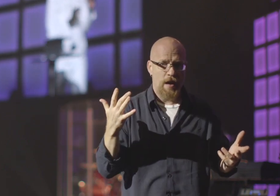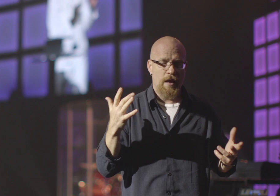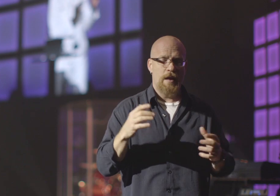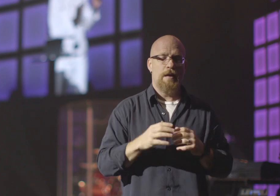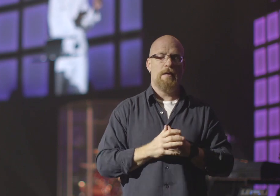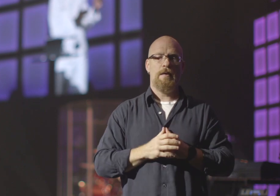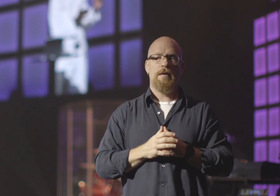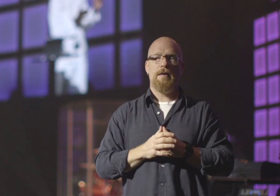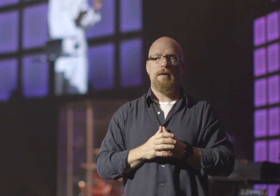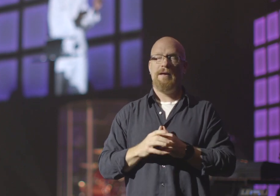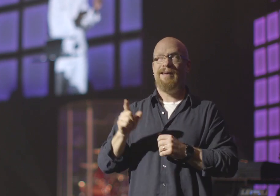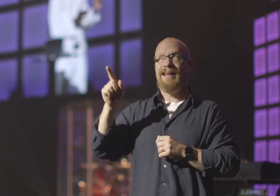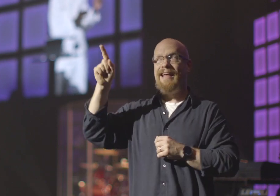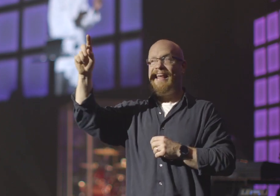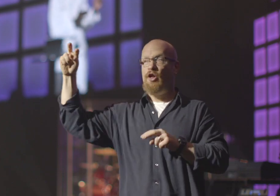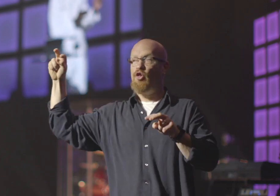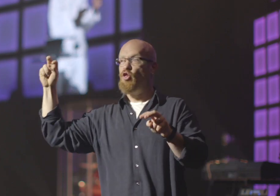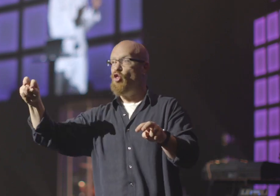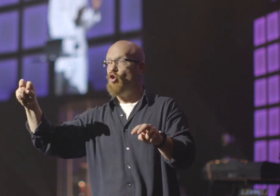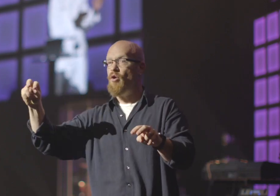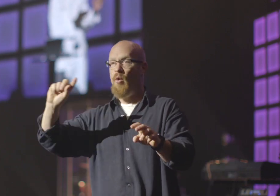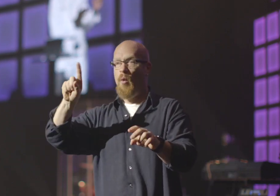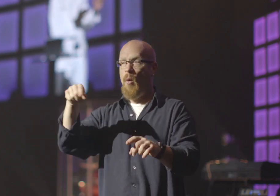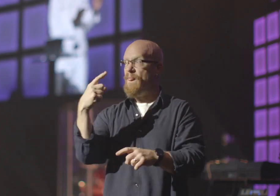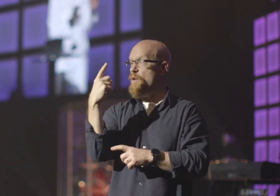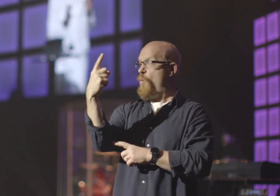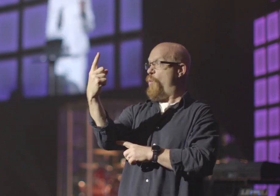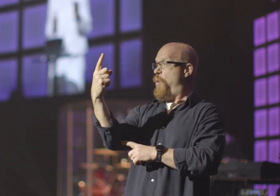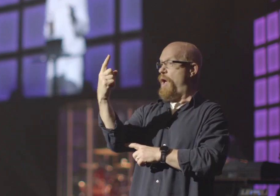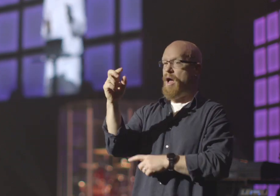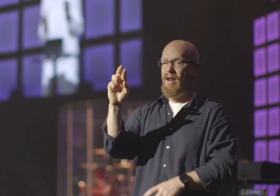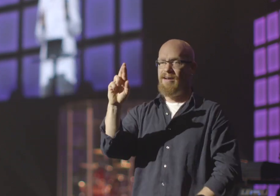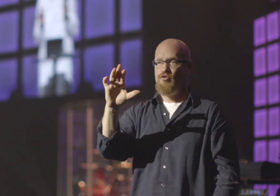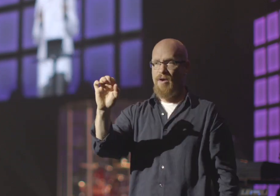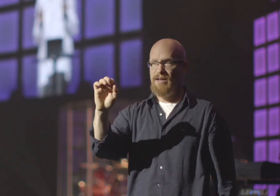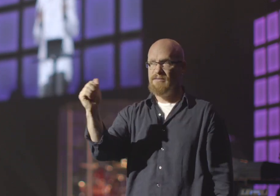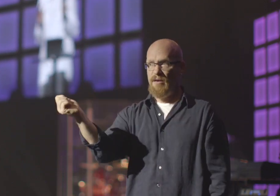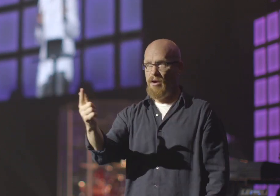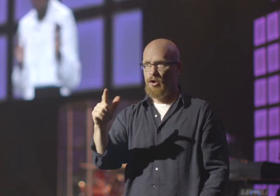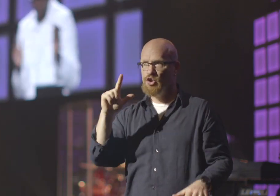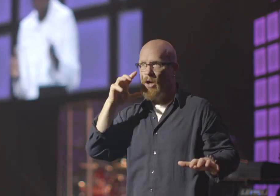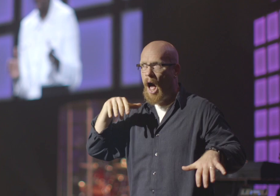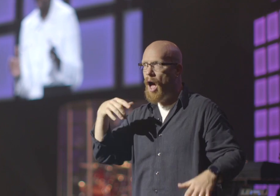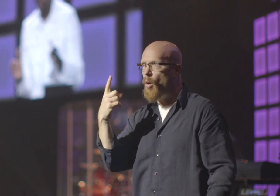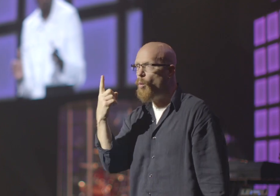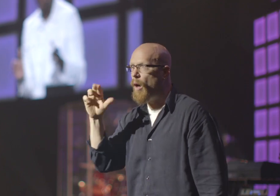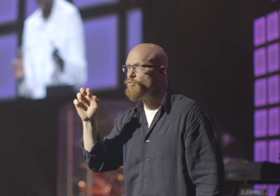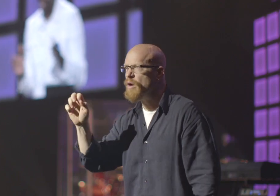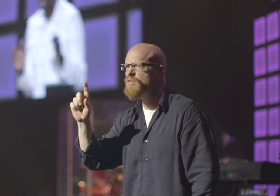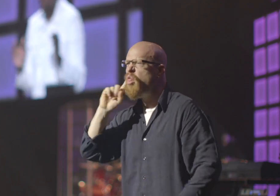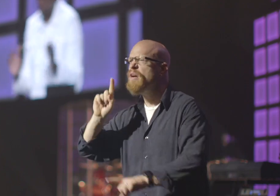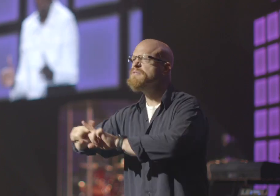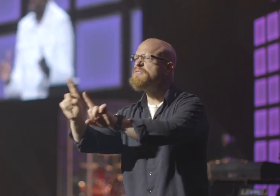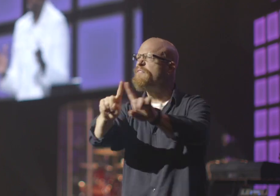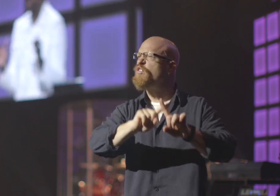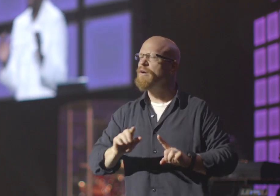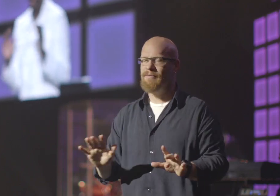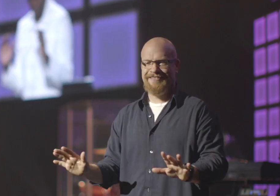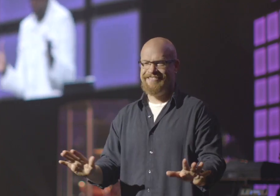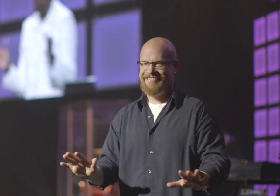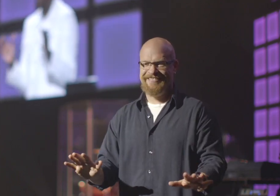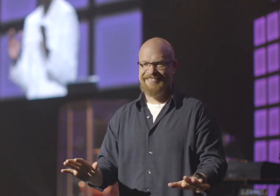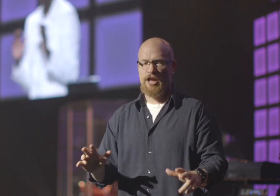one race. I know that's a shocker to some of you. There's only one race, and that race is